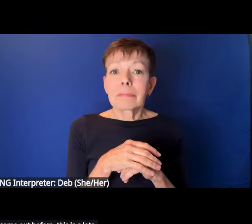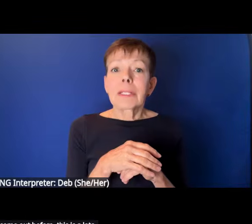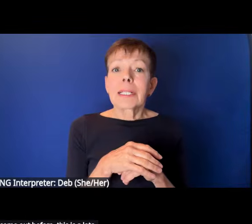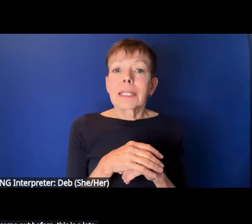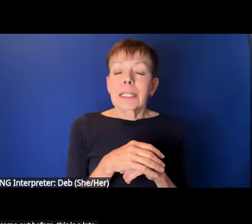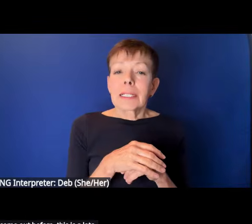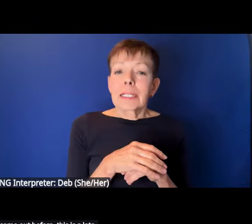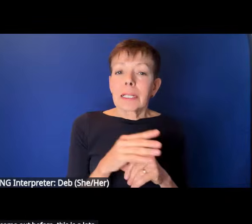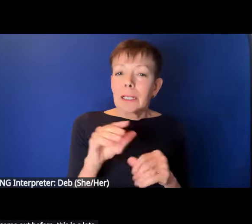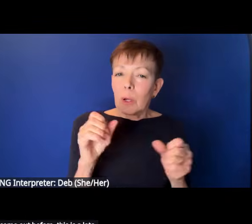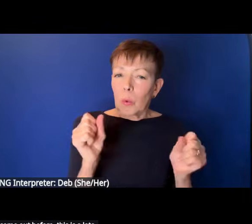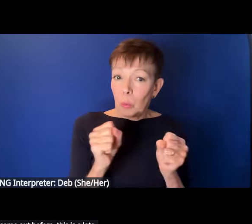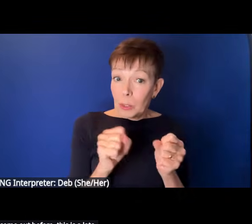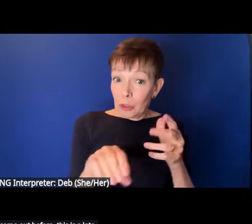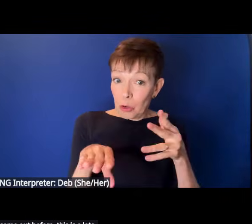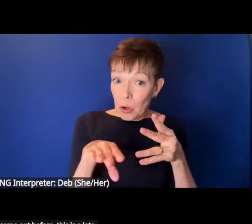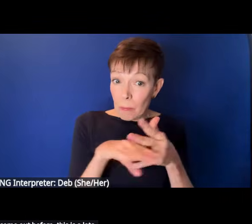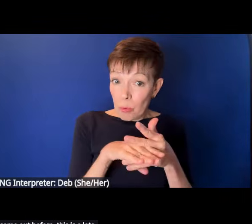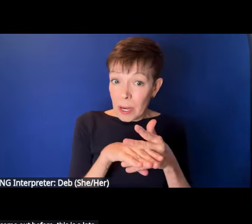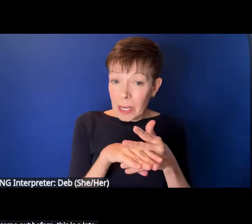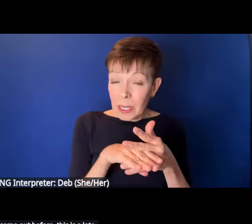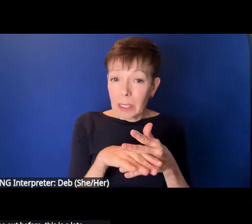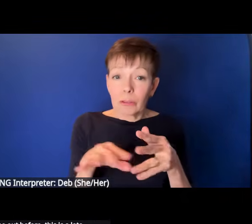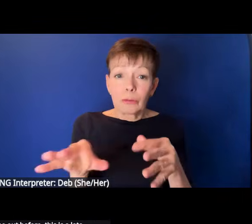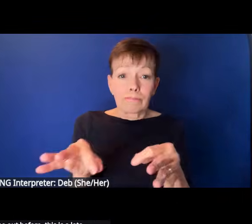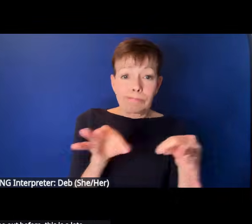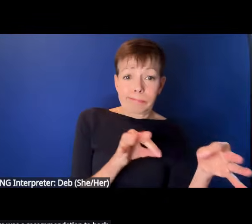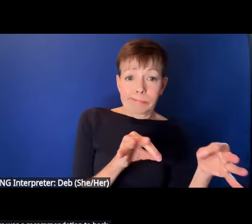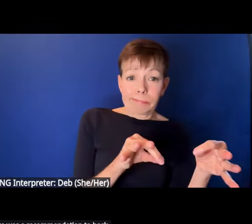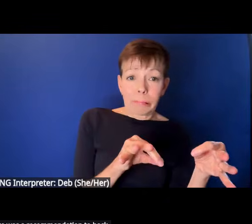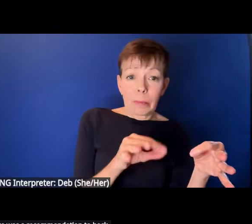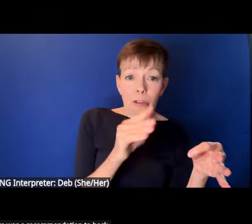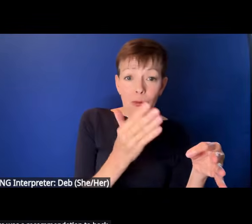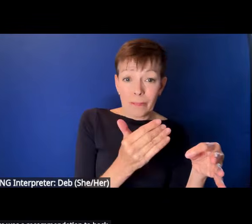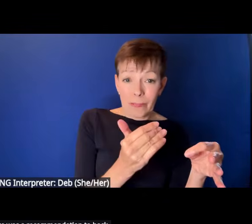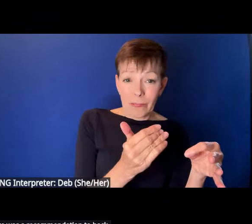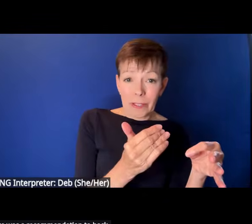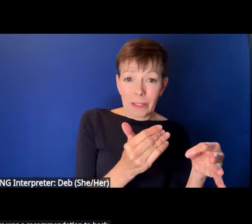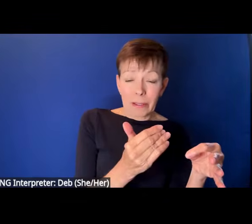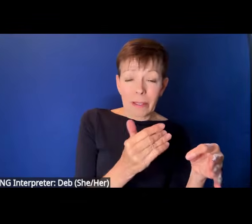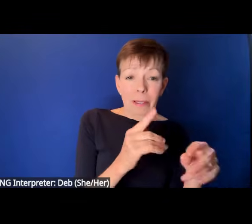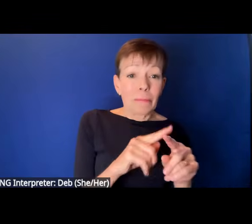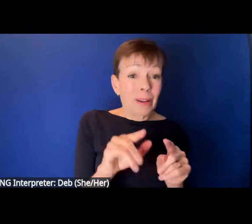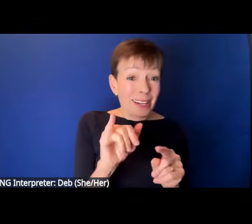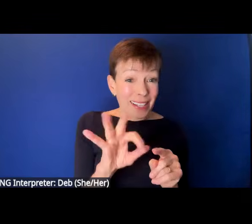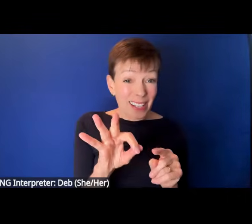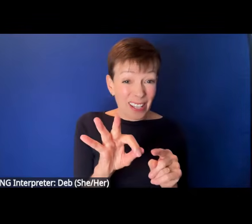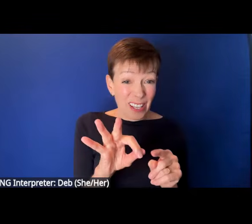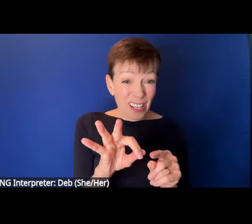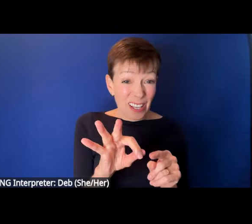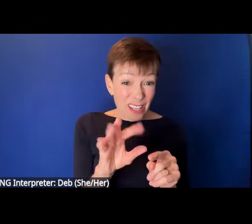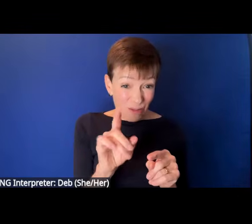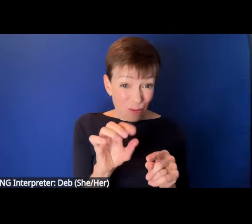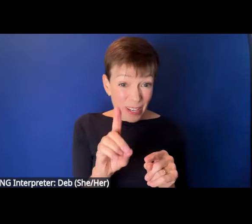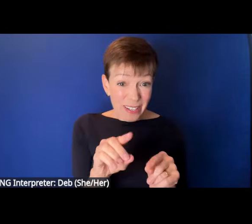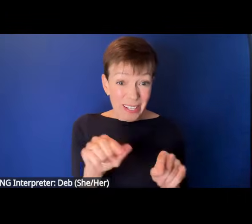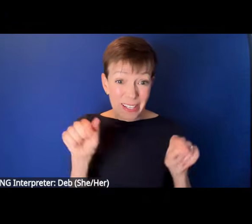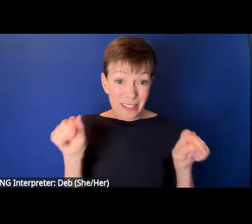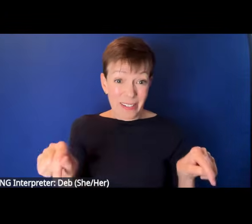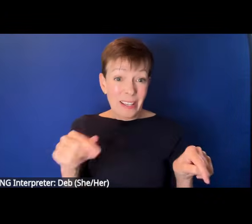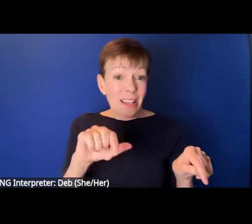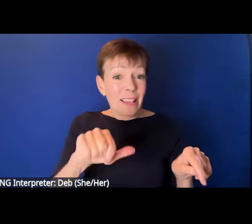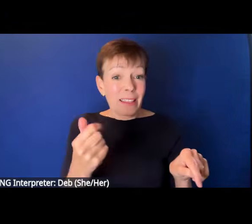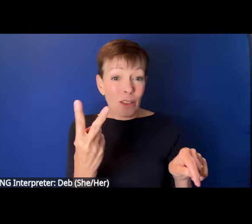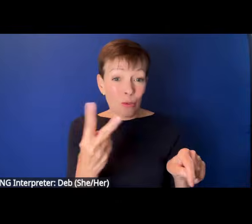break. And there was a recommendation to back up a week till the 15th. But again, if we did that, both Soup and Saanich are on the 22nd